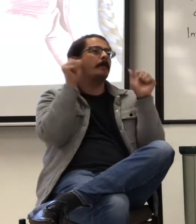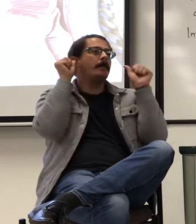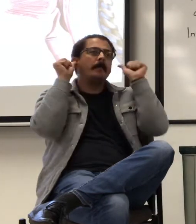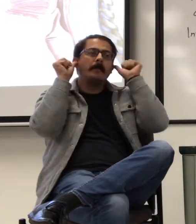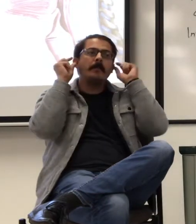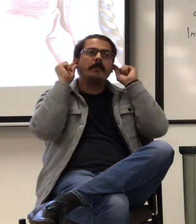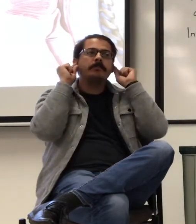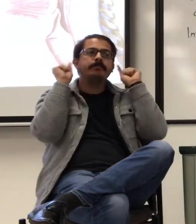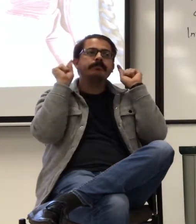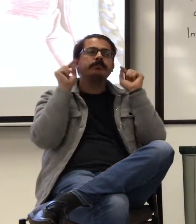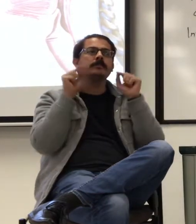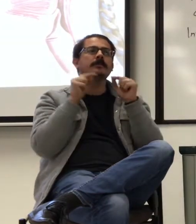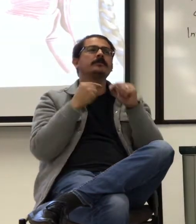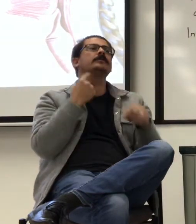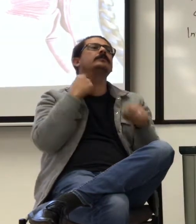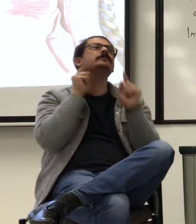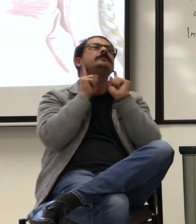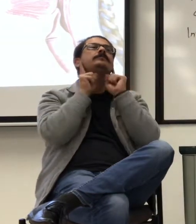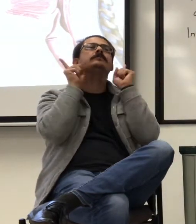So within nasopharynx, you have